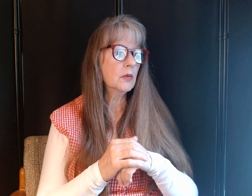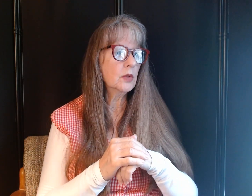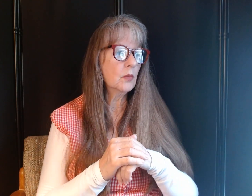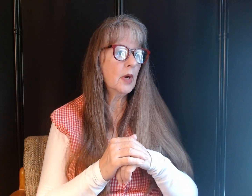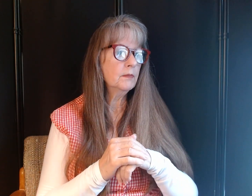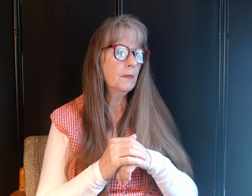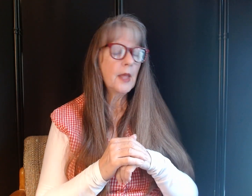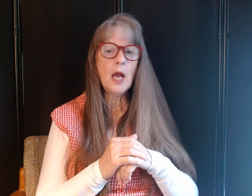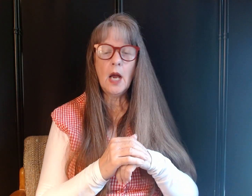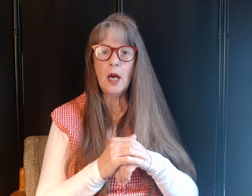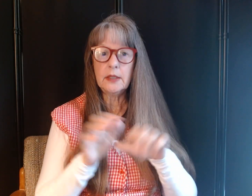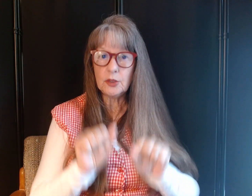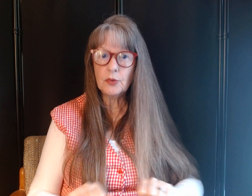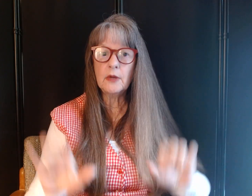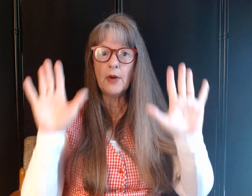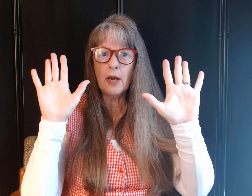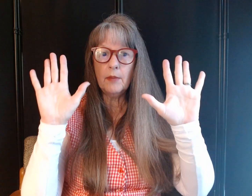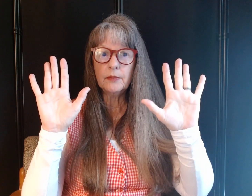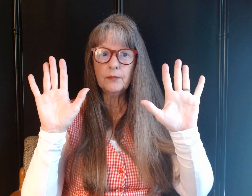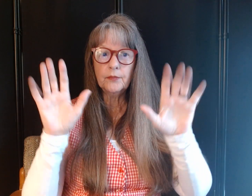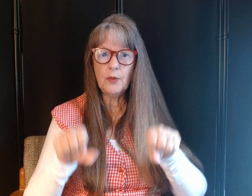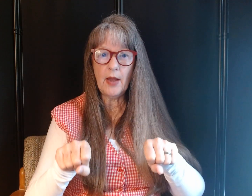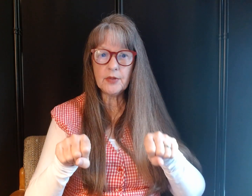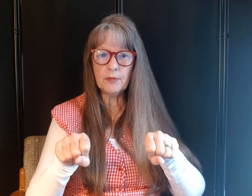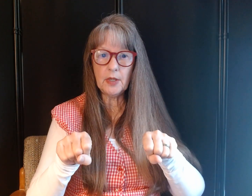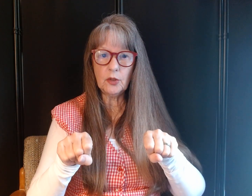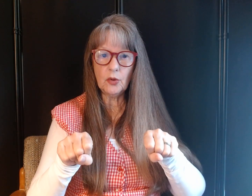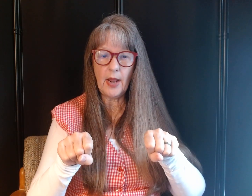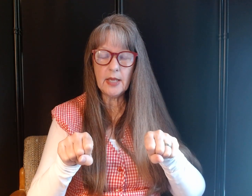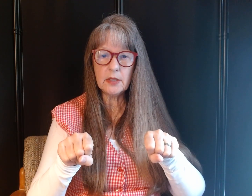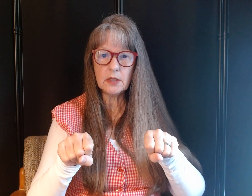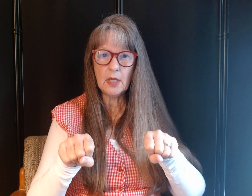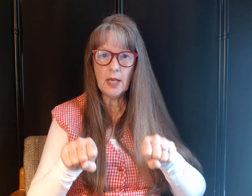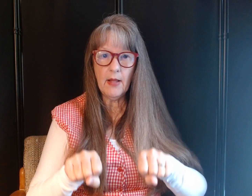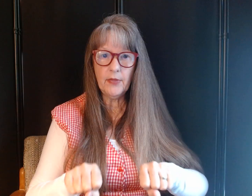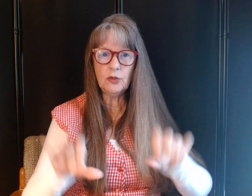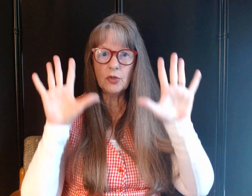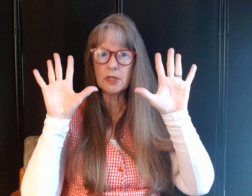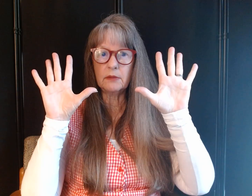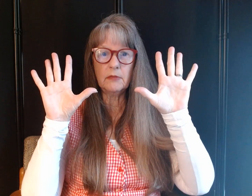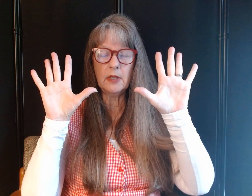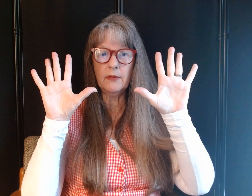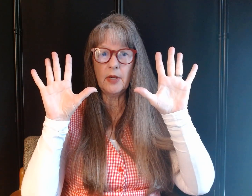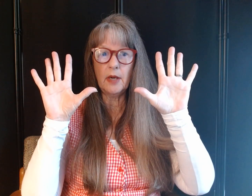either one. To give up, you have something in your hand and then you just give it up.